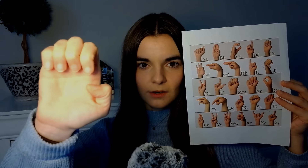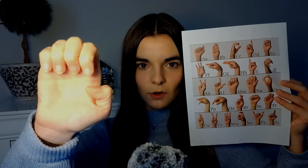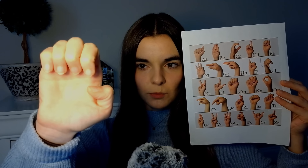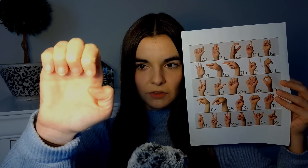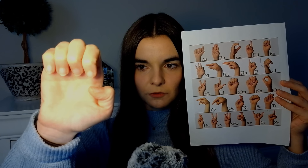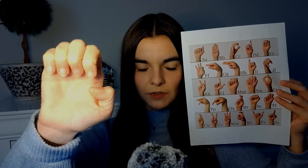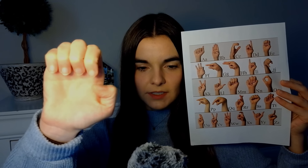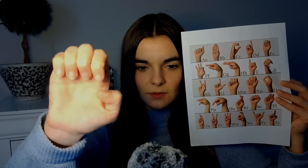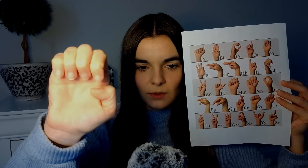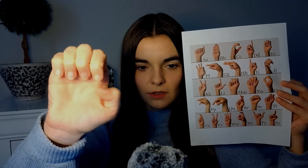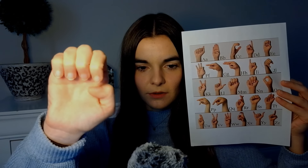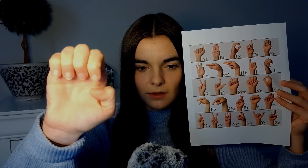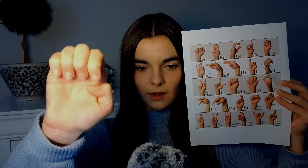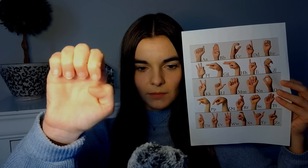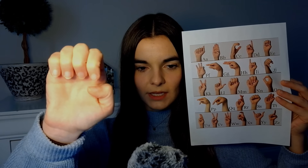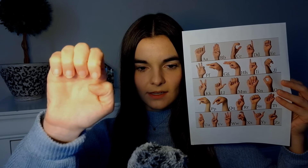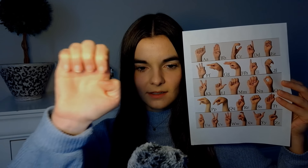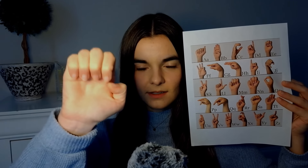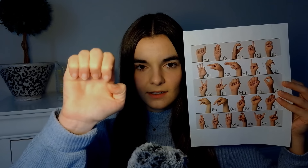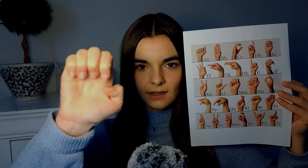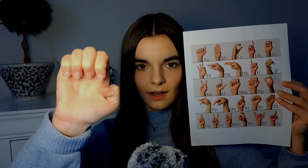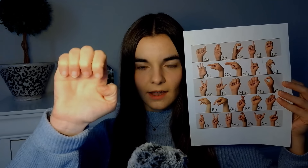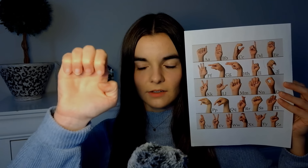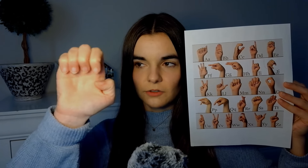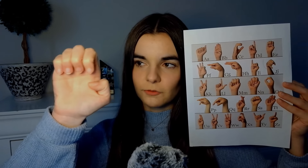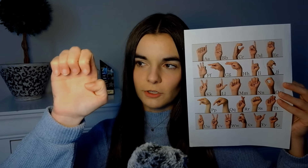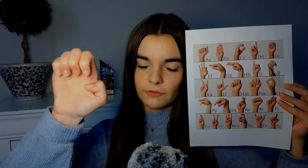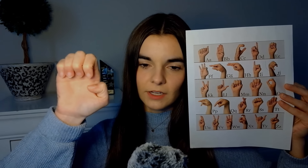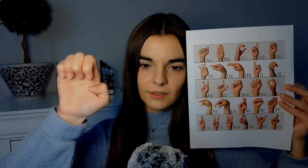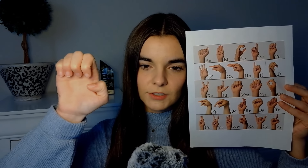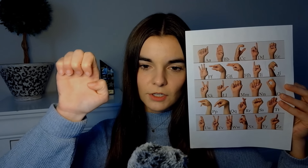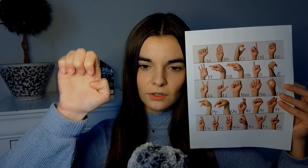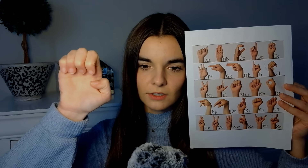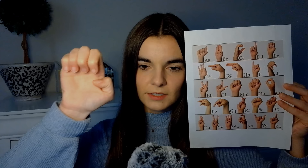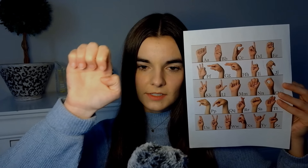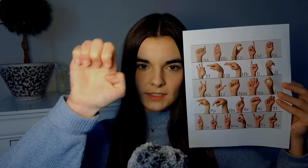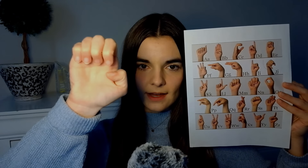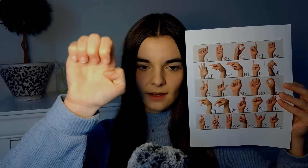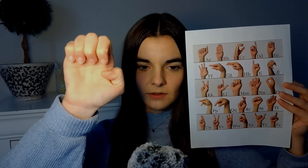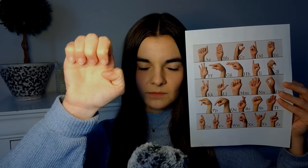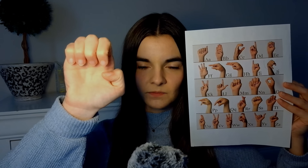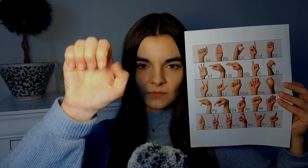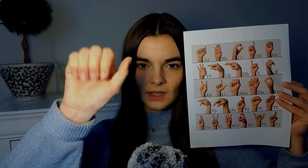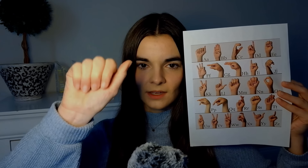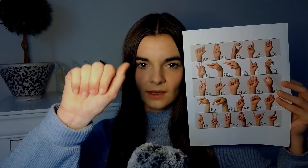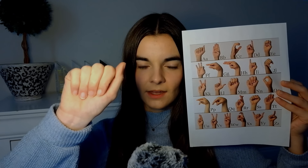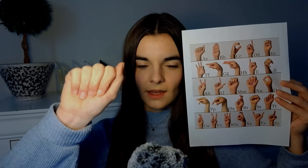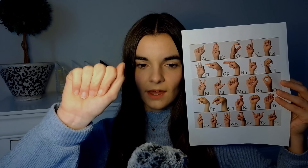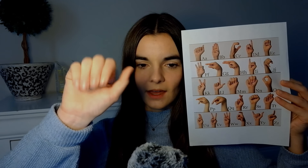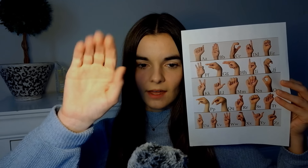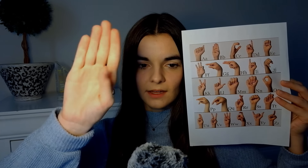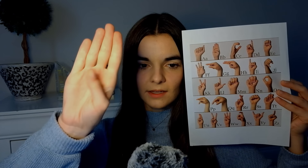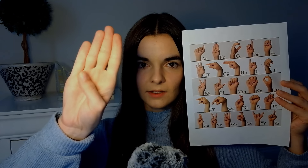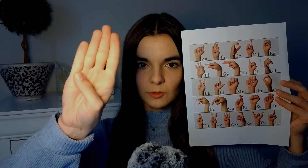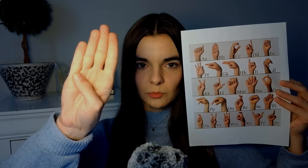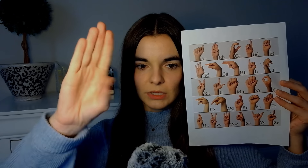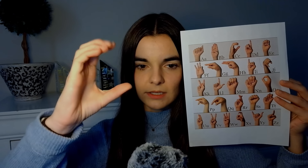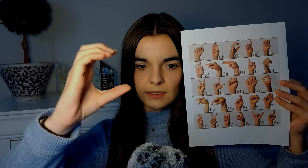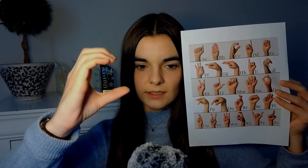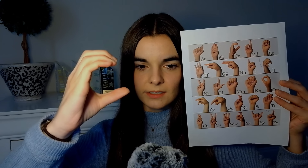open fist with your thumb in and your four fingers curled down. A, B,